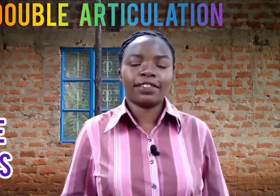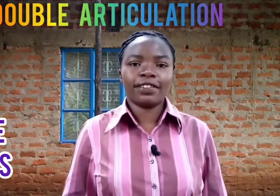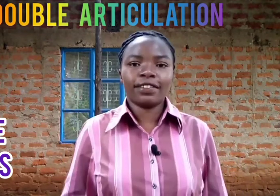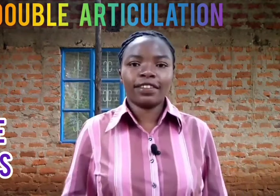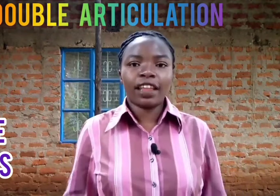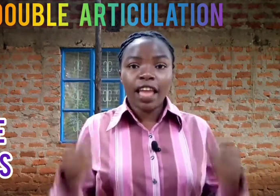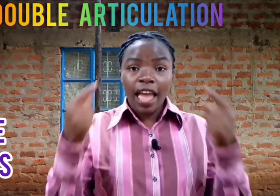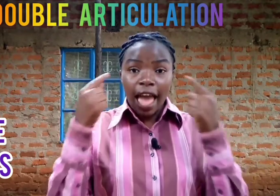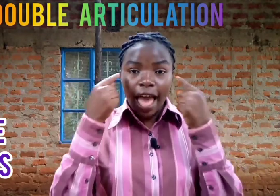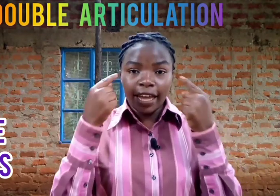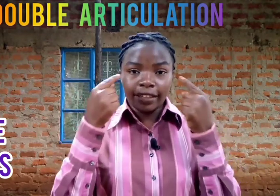Eyes.